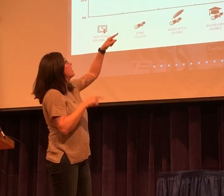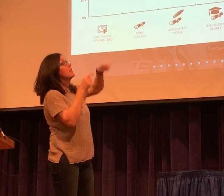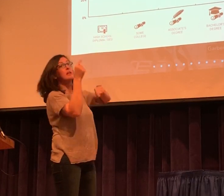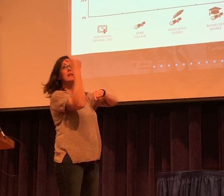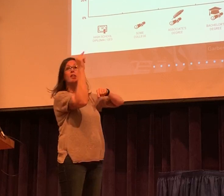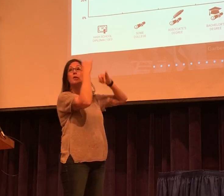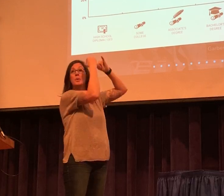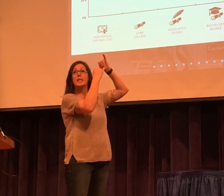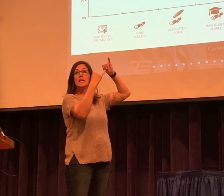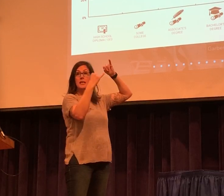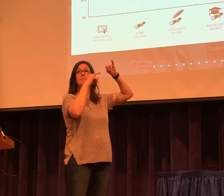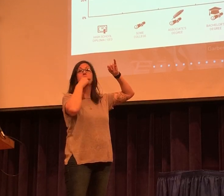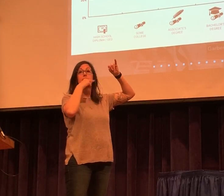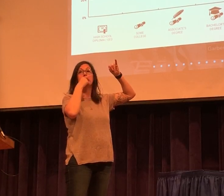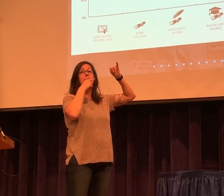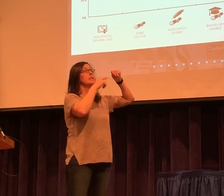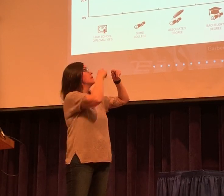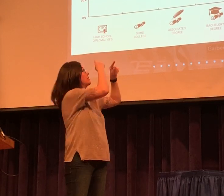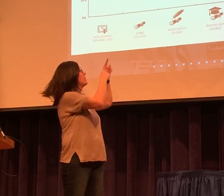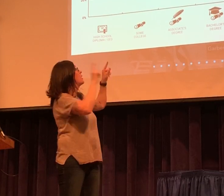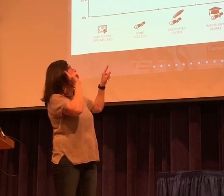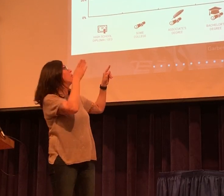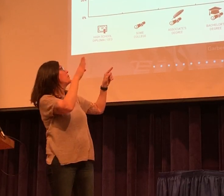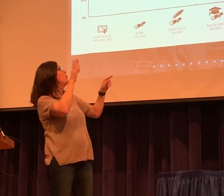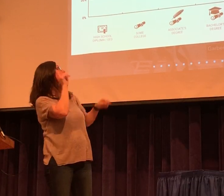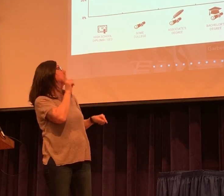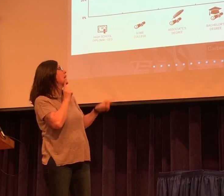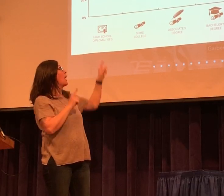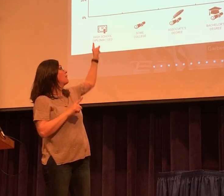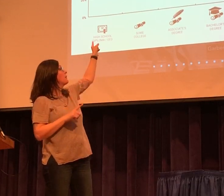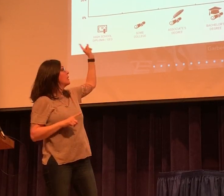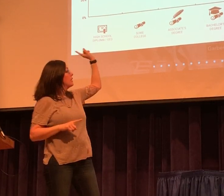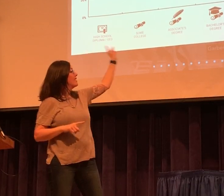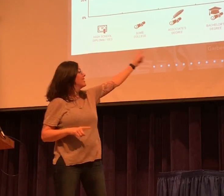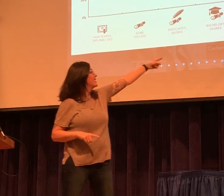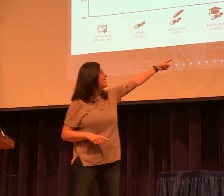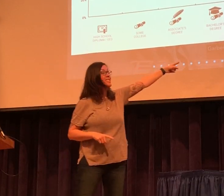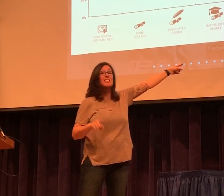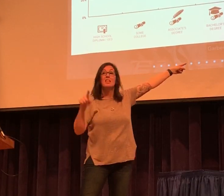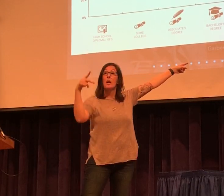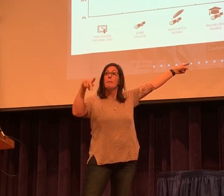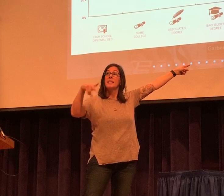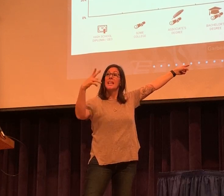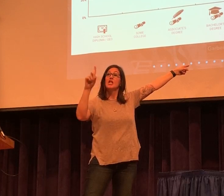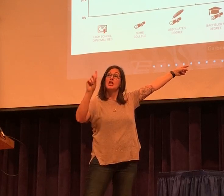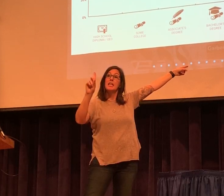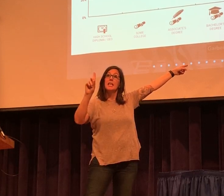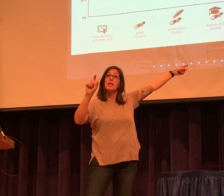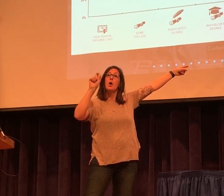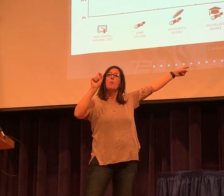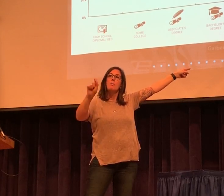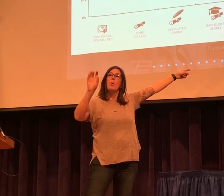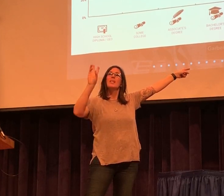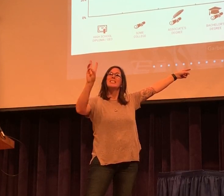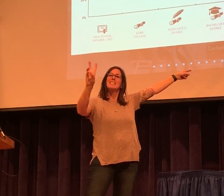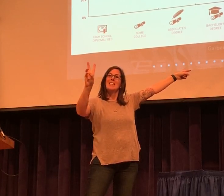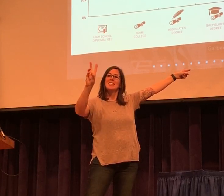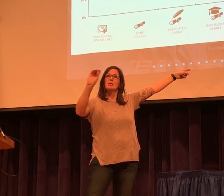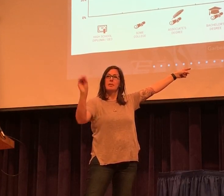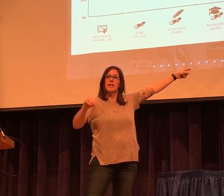quite dramatically. The green line are the rates of higher education or educational attainment among hearing people, and